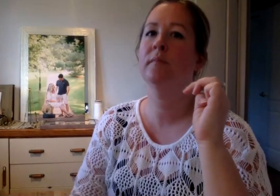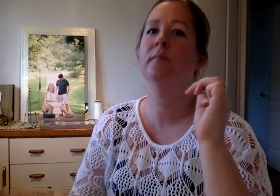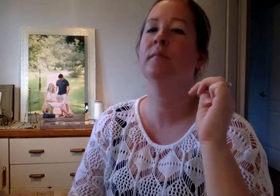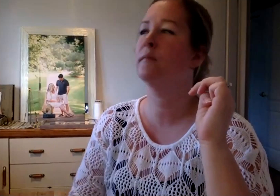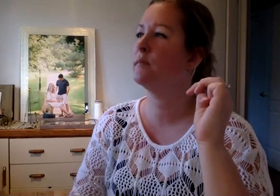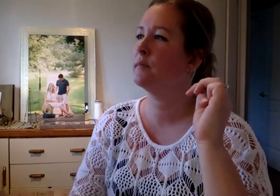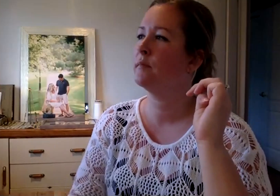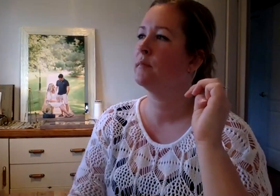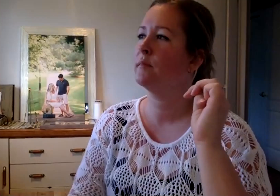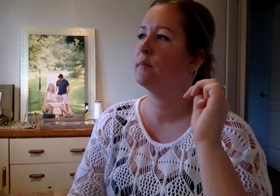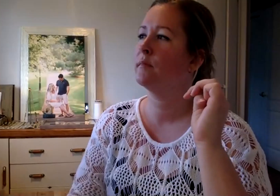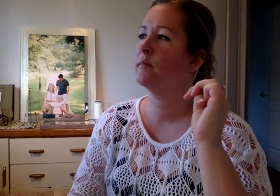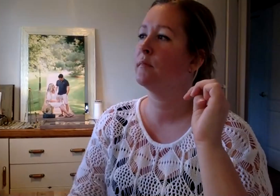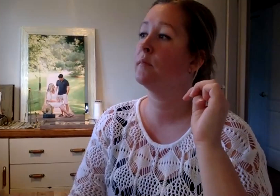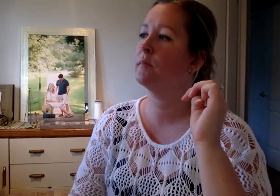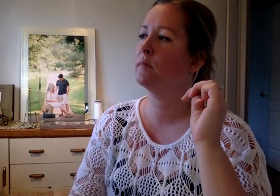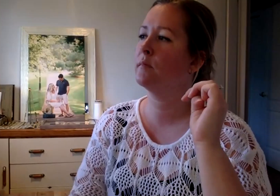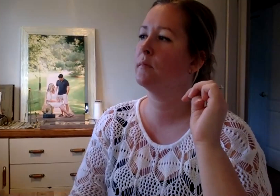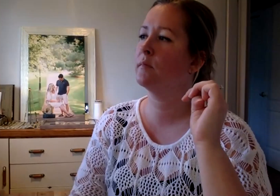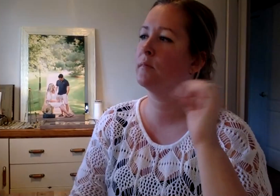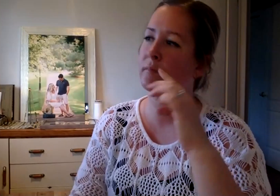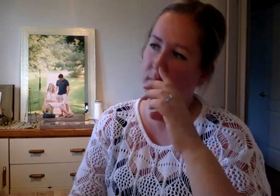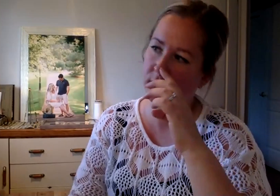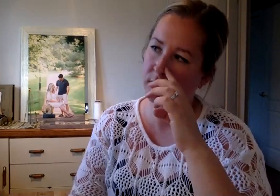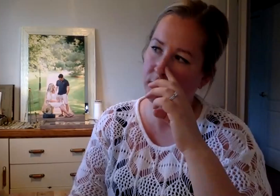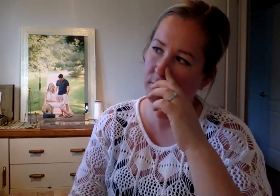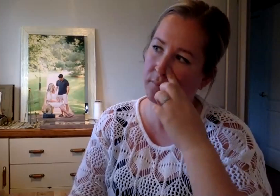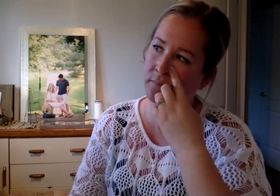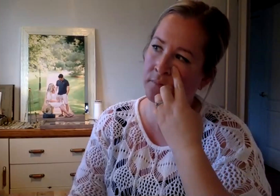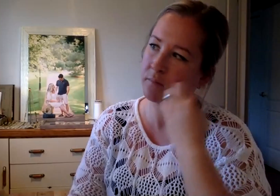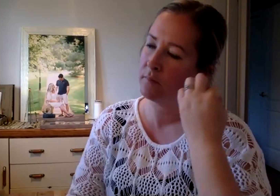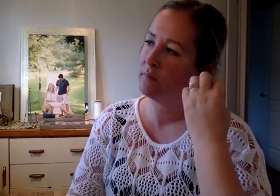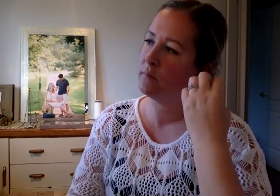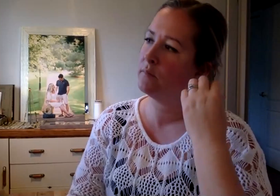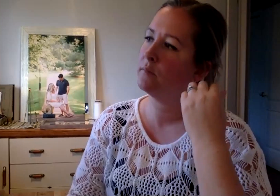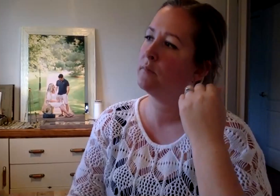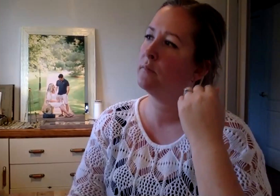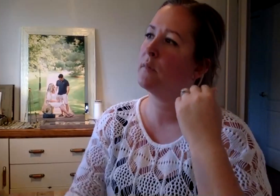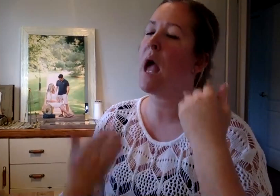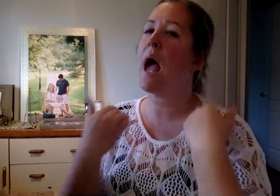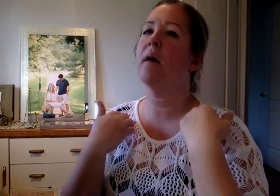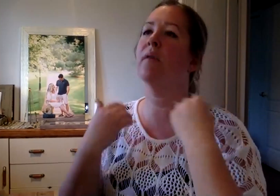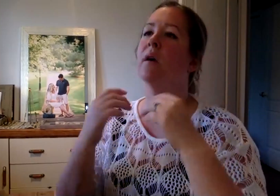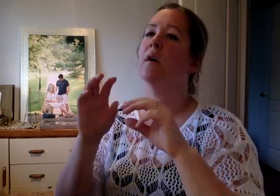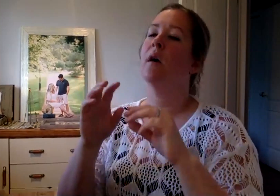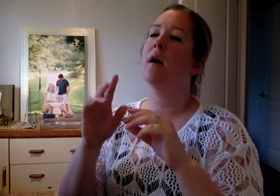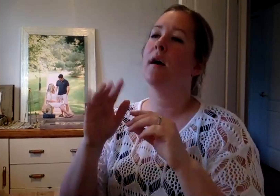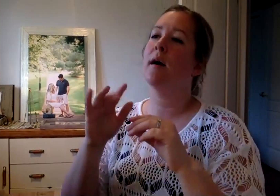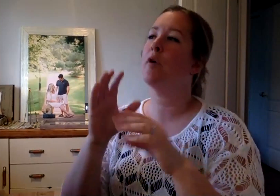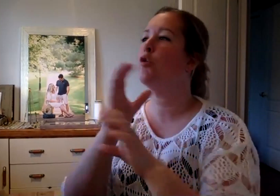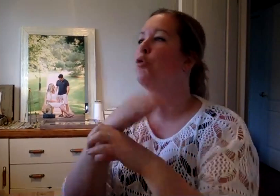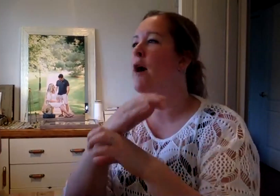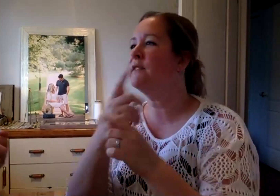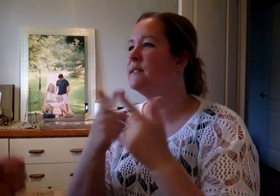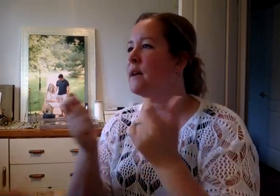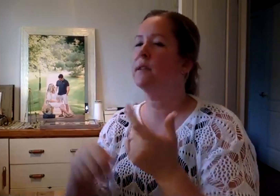a lot of communities get together, and there's a lot of trade booths and a lot of communities gathered to talk about